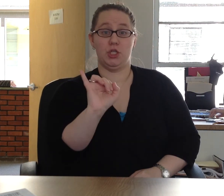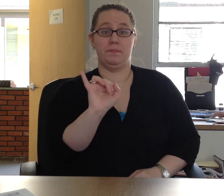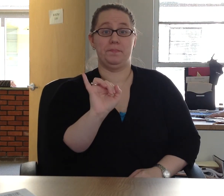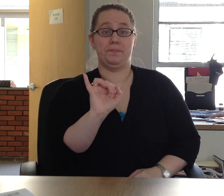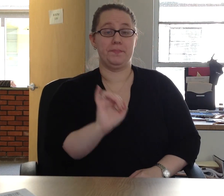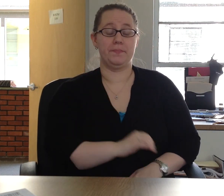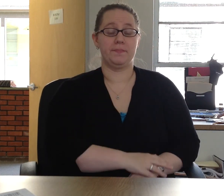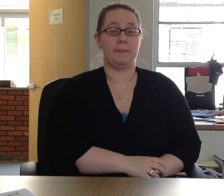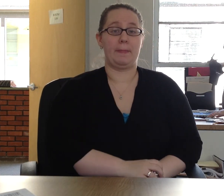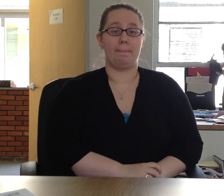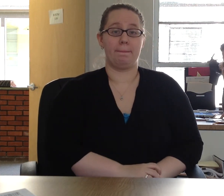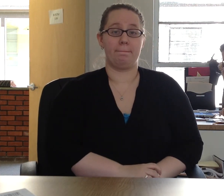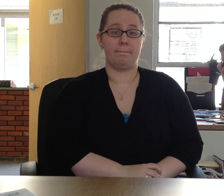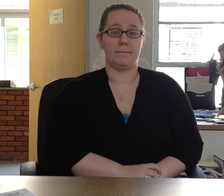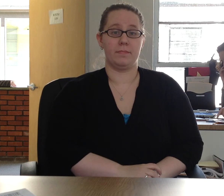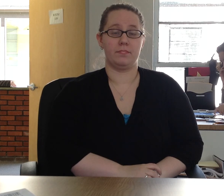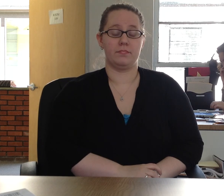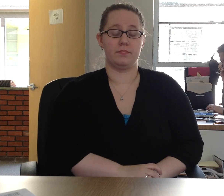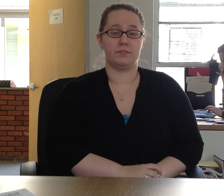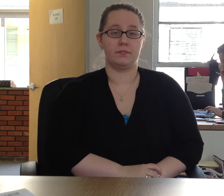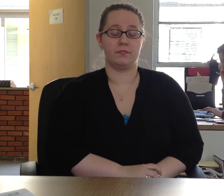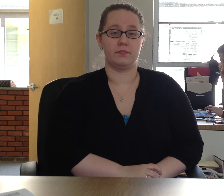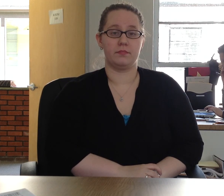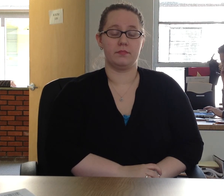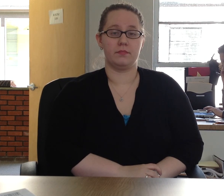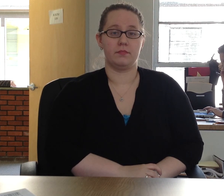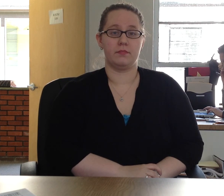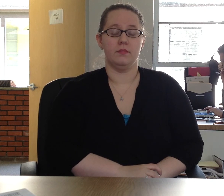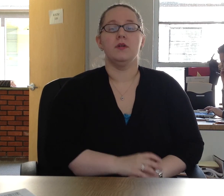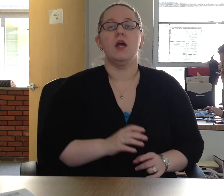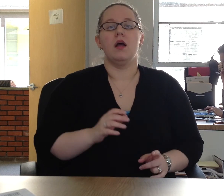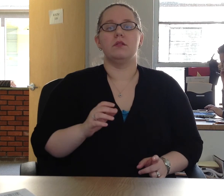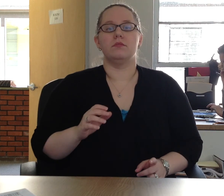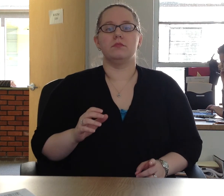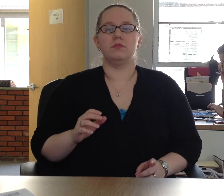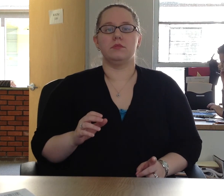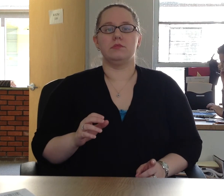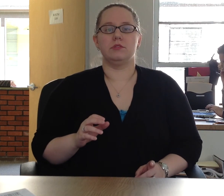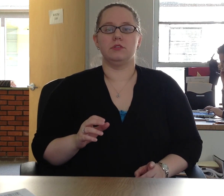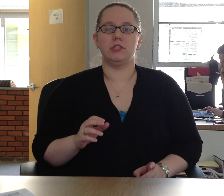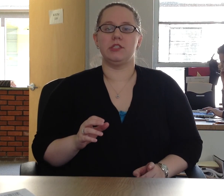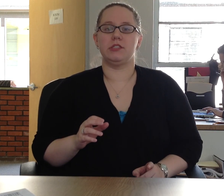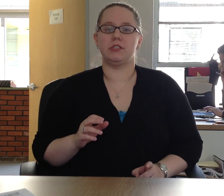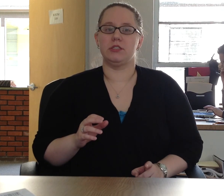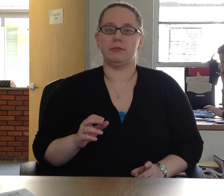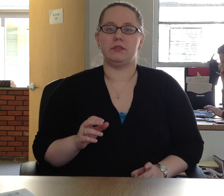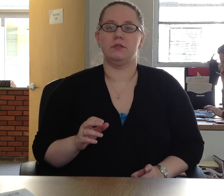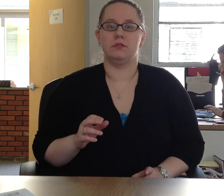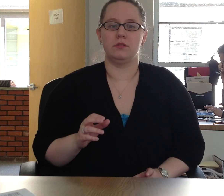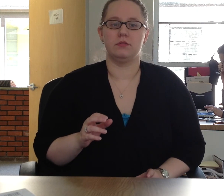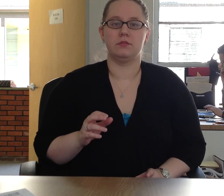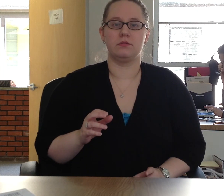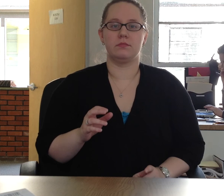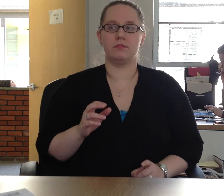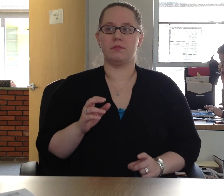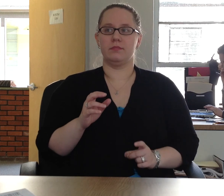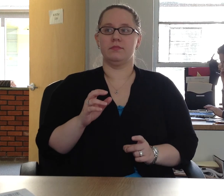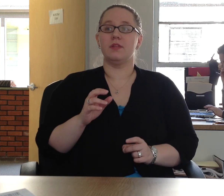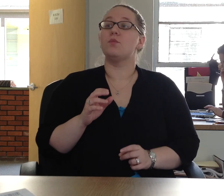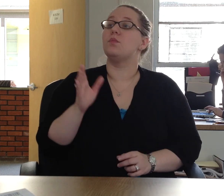Okay. Wild yeast, or those that get into a food. Donna, you're killing me. I'm